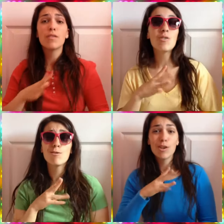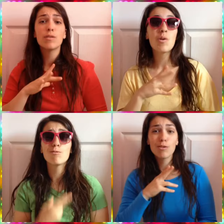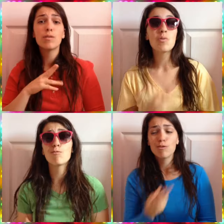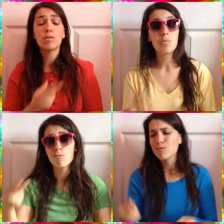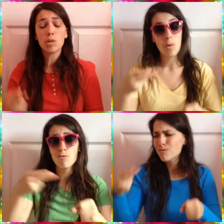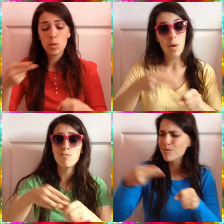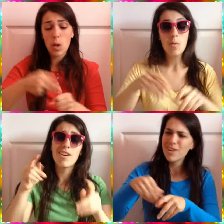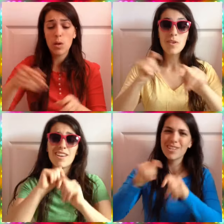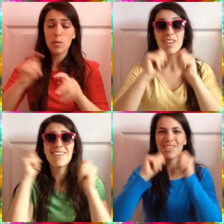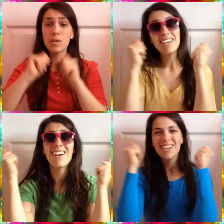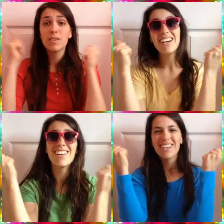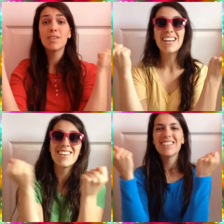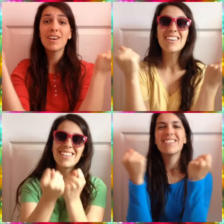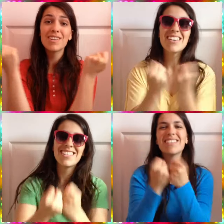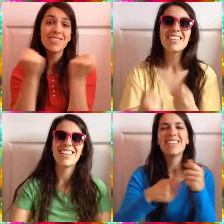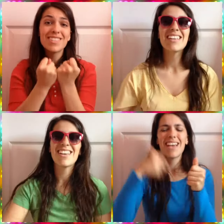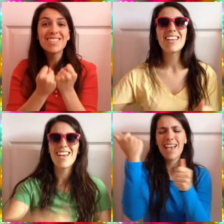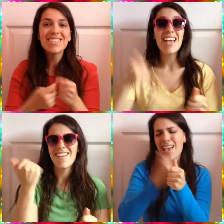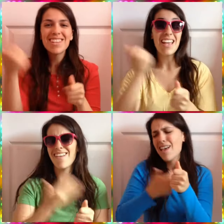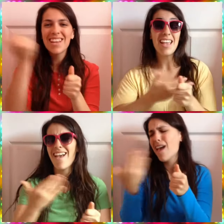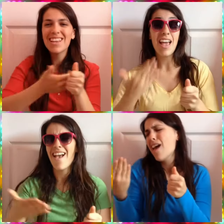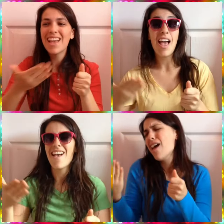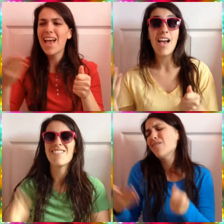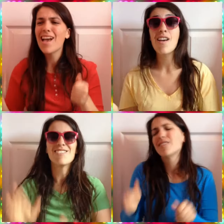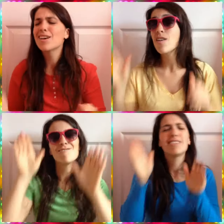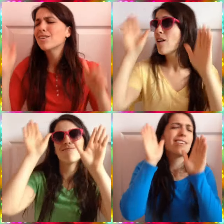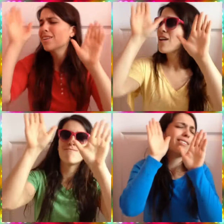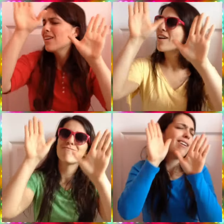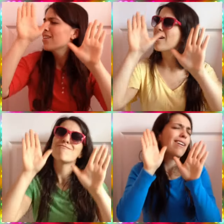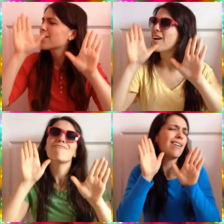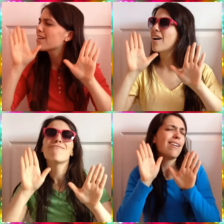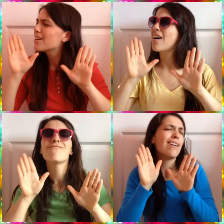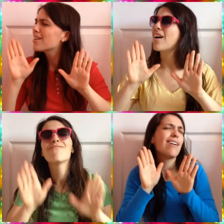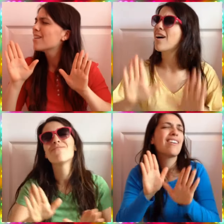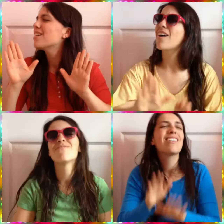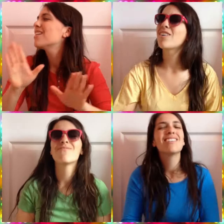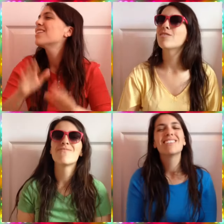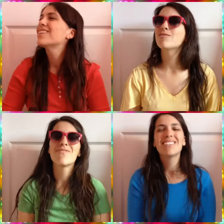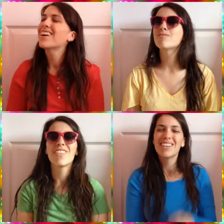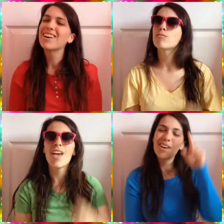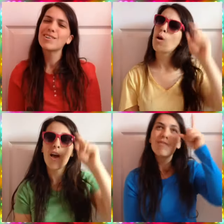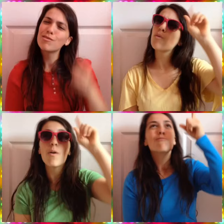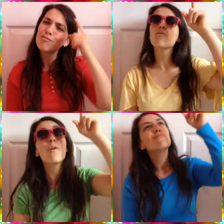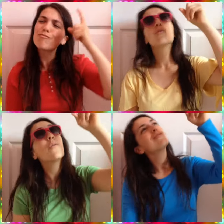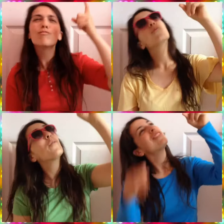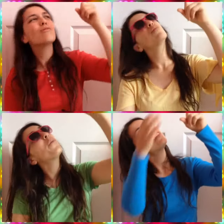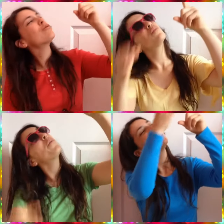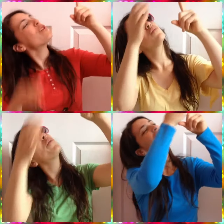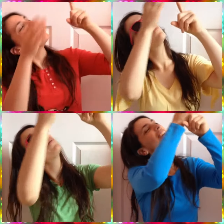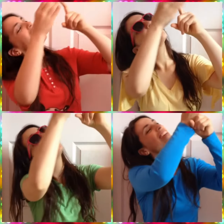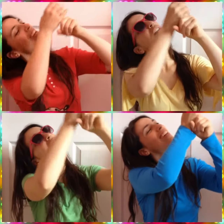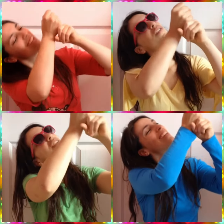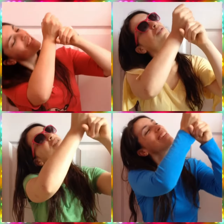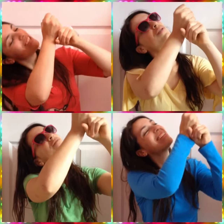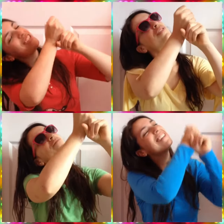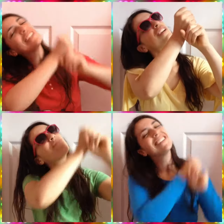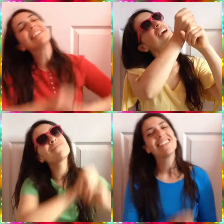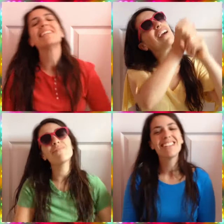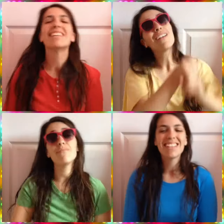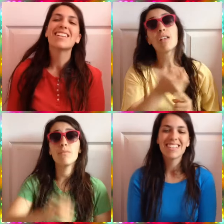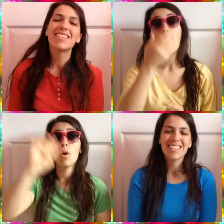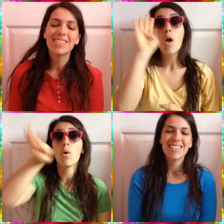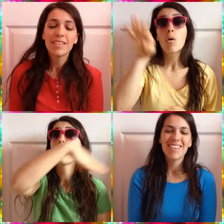everything is cool when you're part of a team Everything is awesome when you're living our